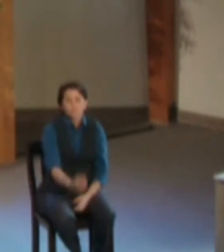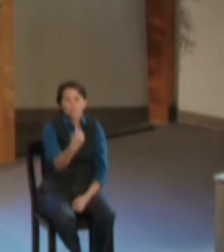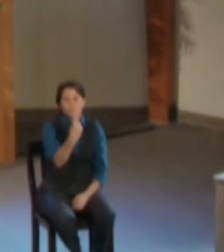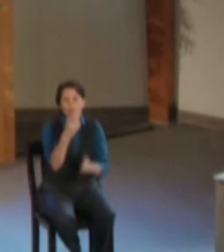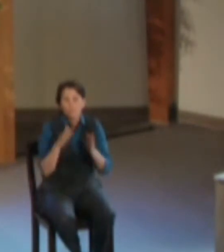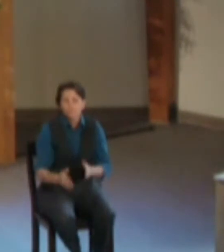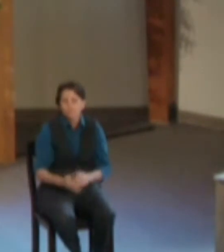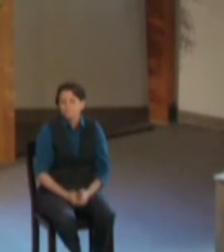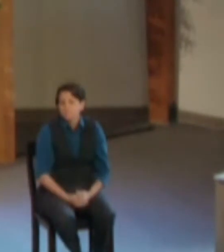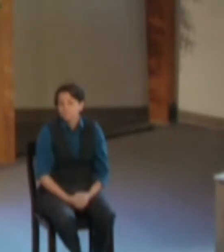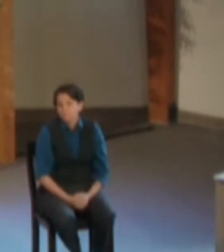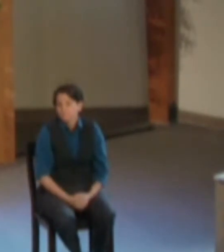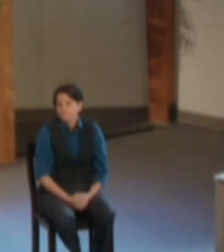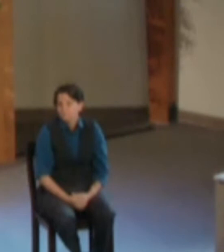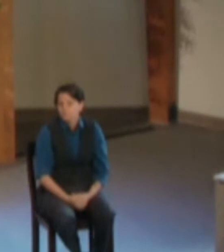One person.